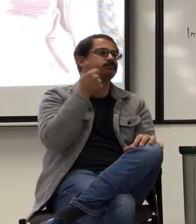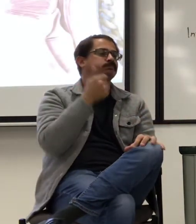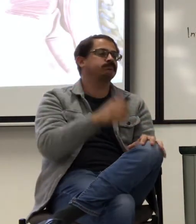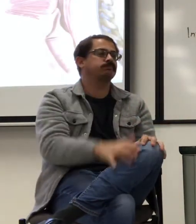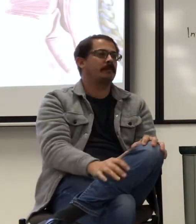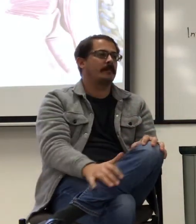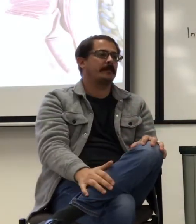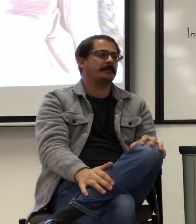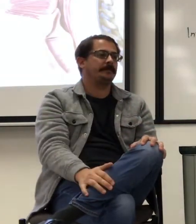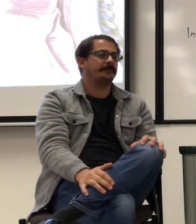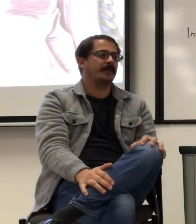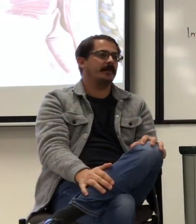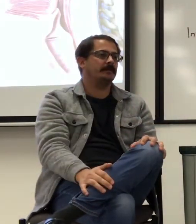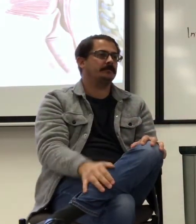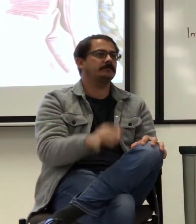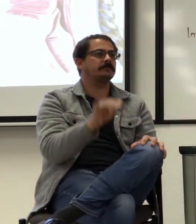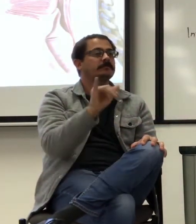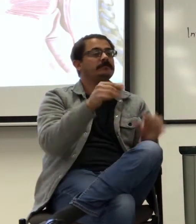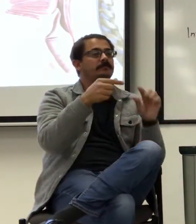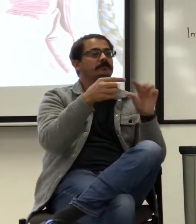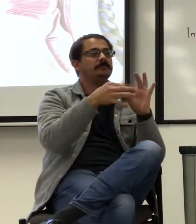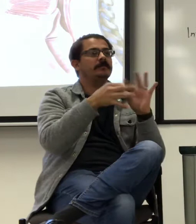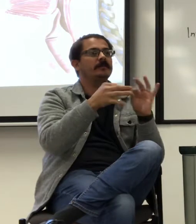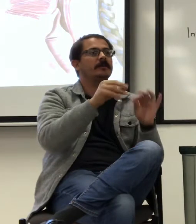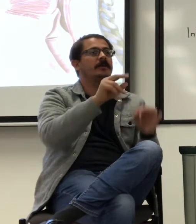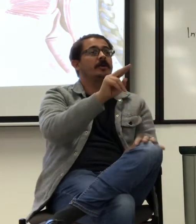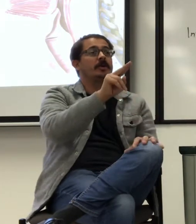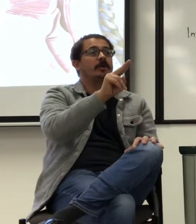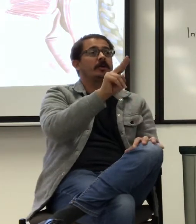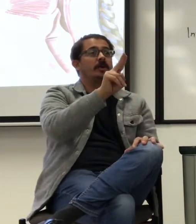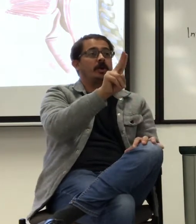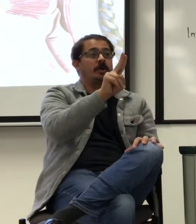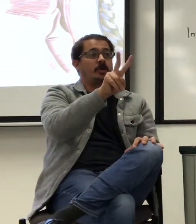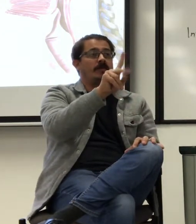the uvula, which is soft palate.